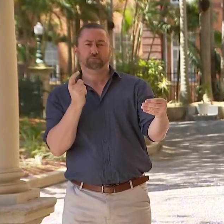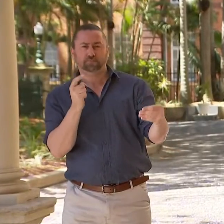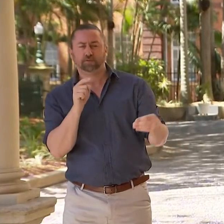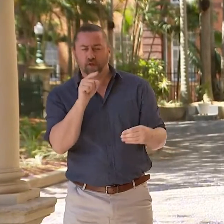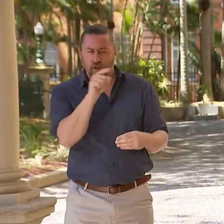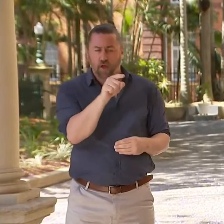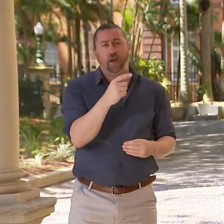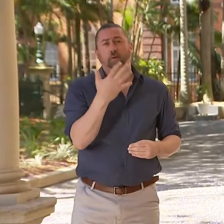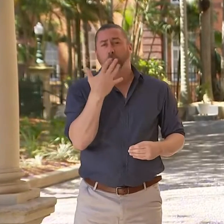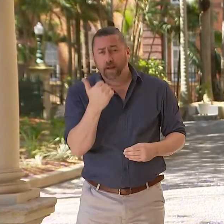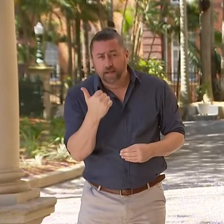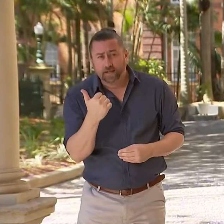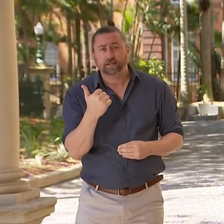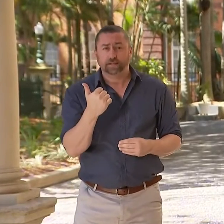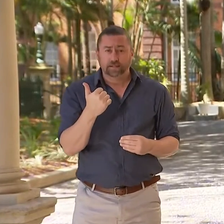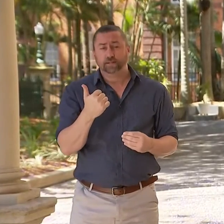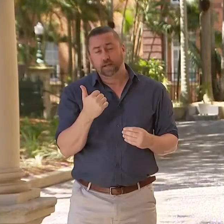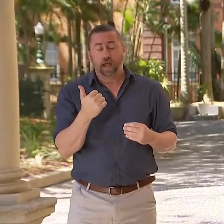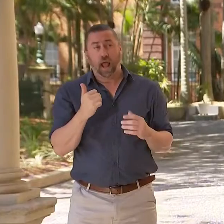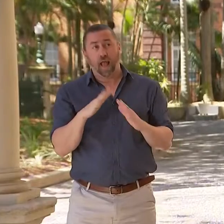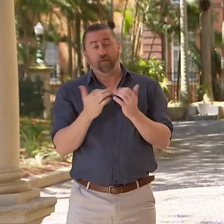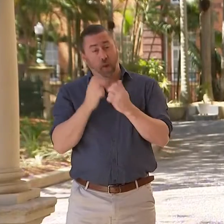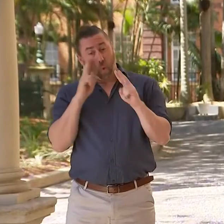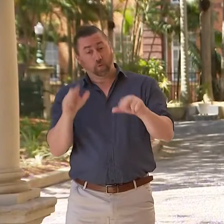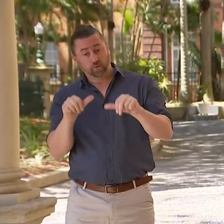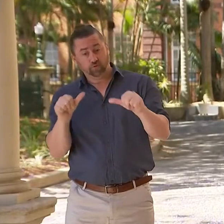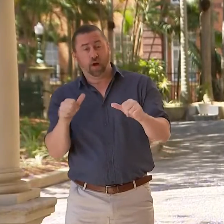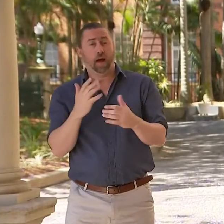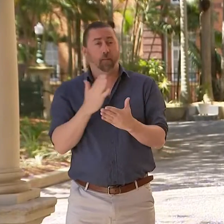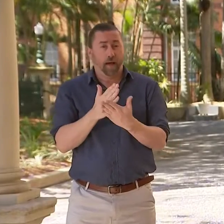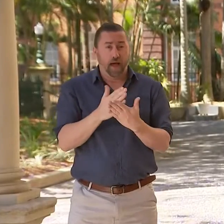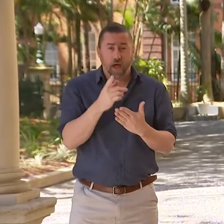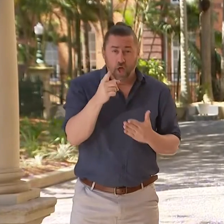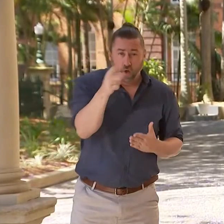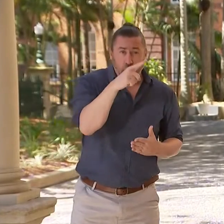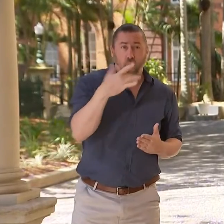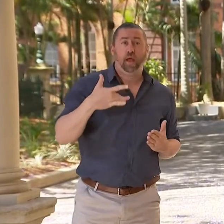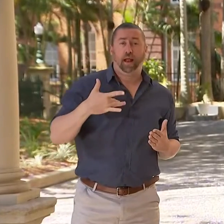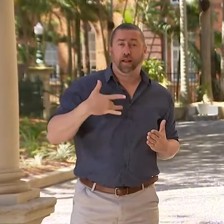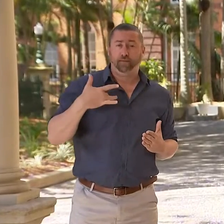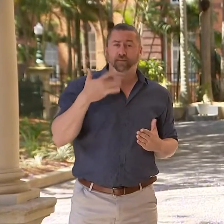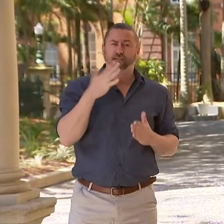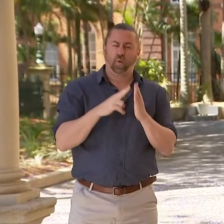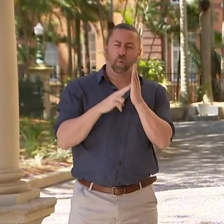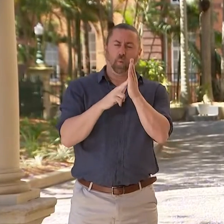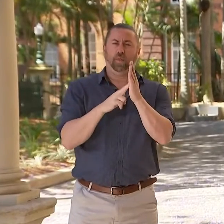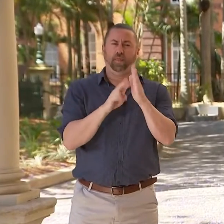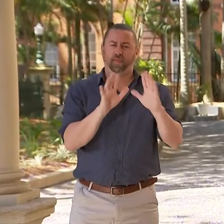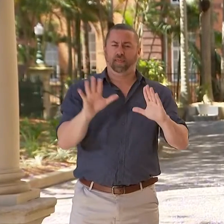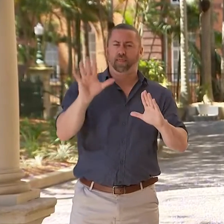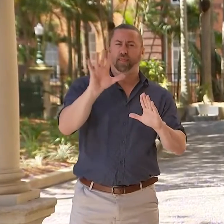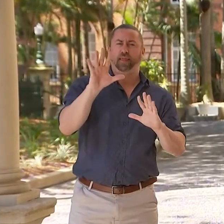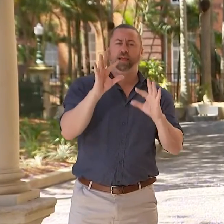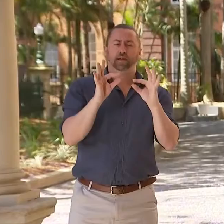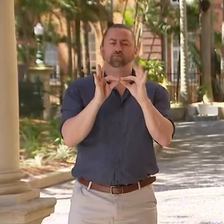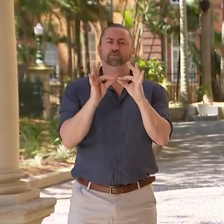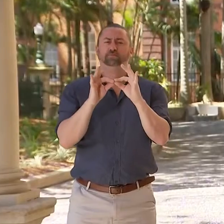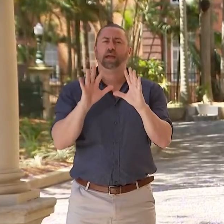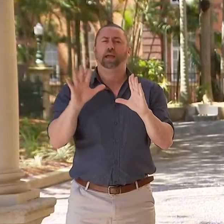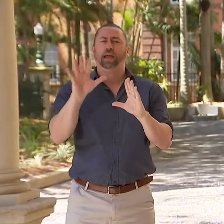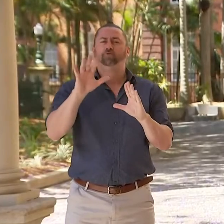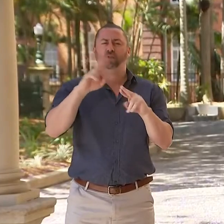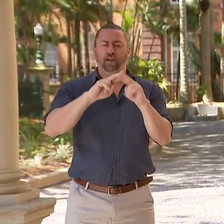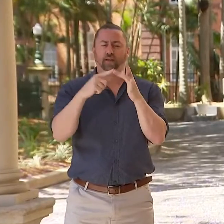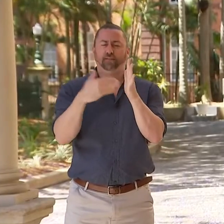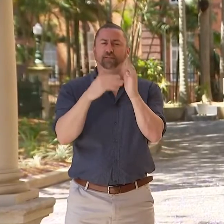I encourage and please ask anyone who lives particularly in the northern part of Brisbane to come forward